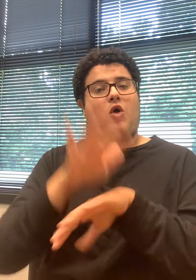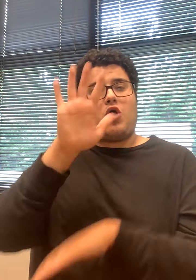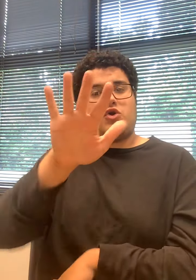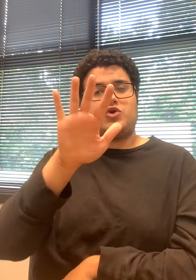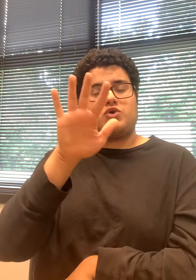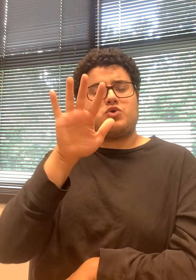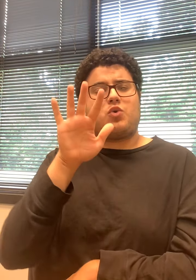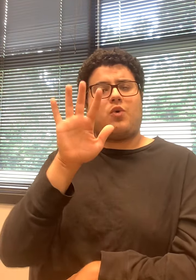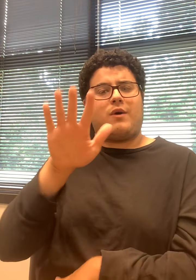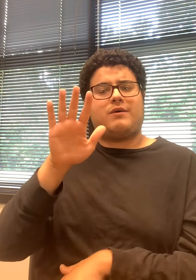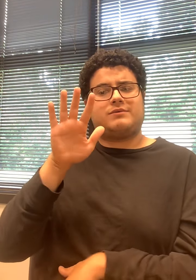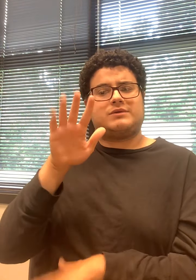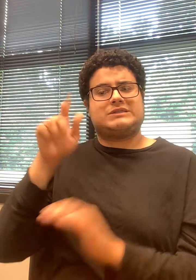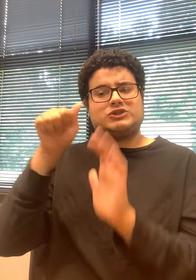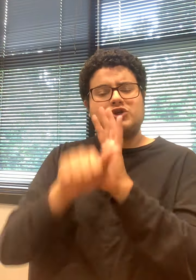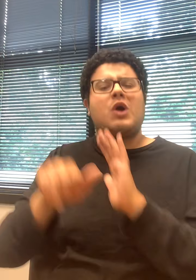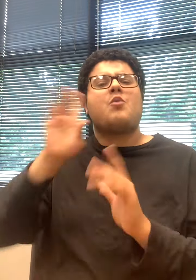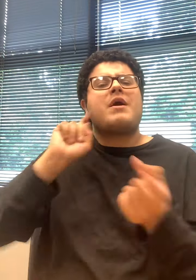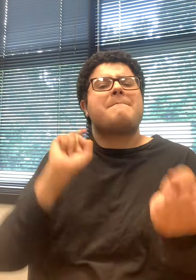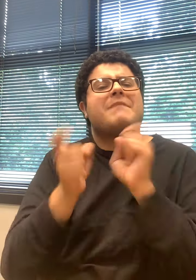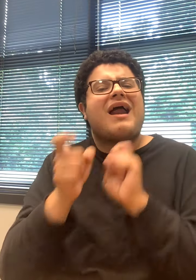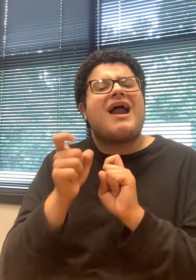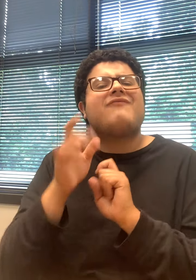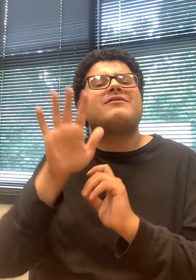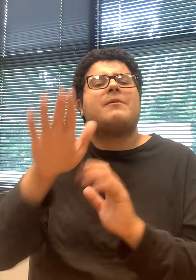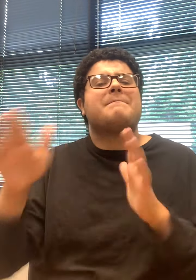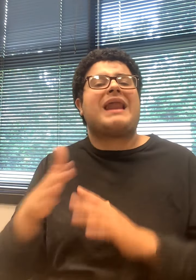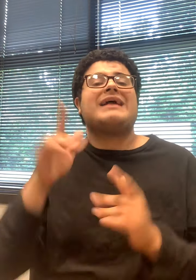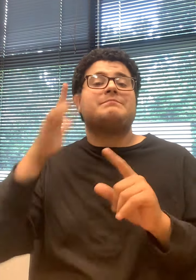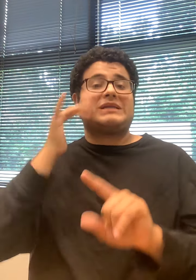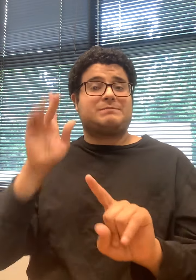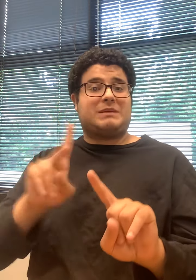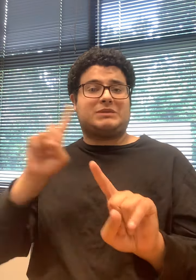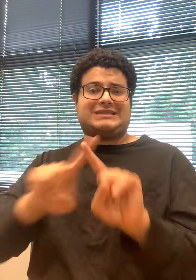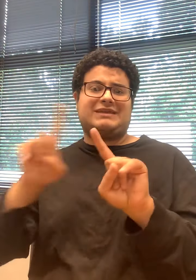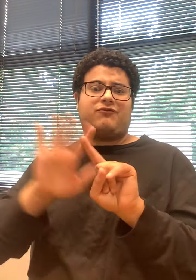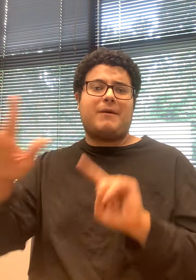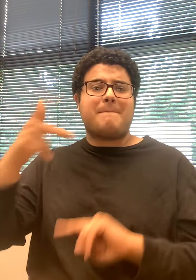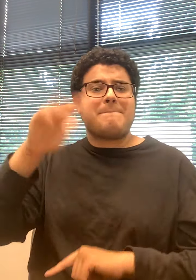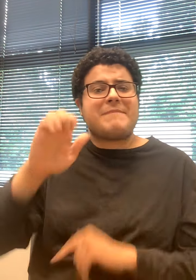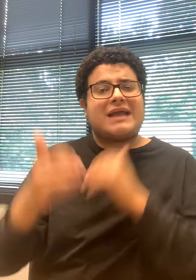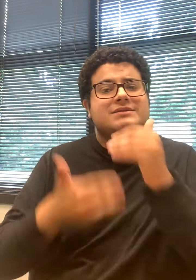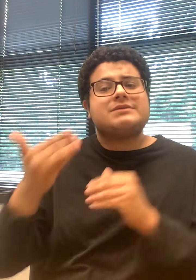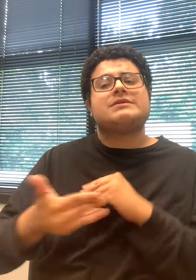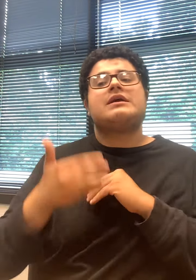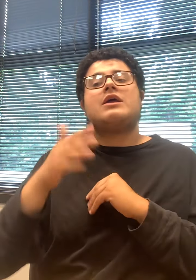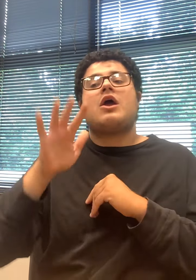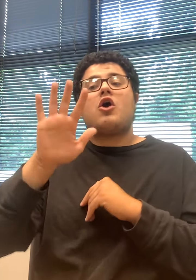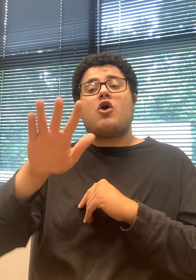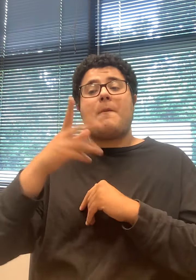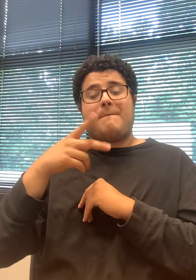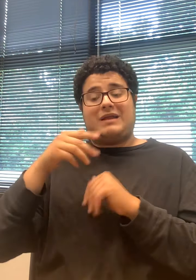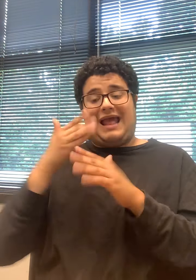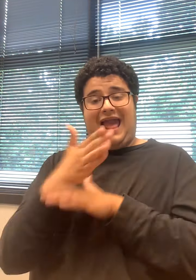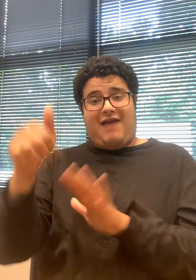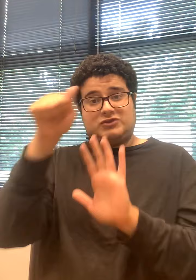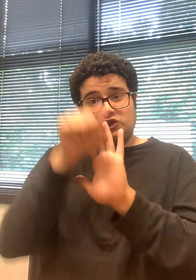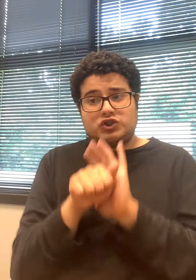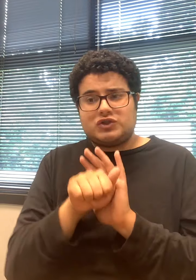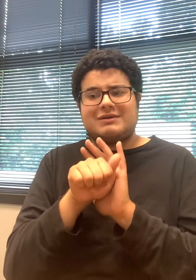as needed, since everyone progresses at their own pace. This post-surgical individualized plan trumps any of the